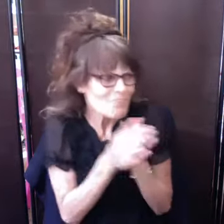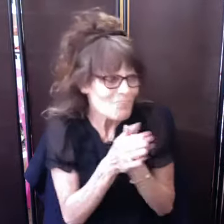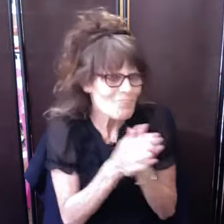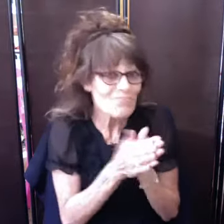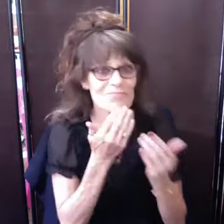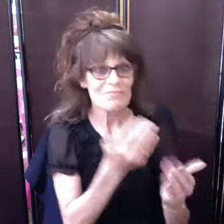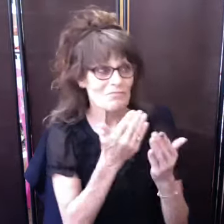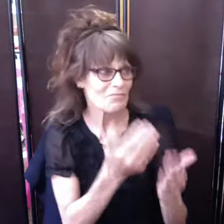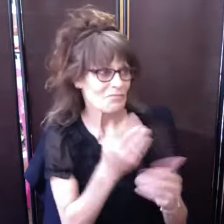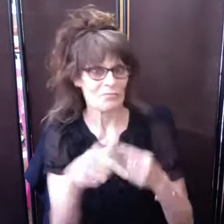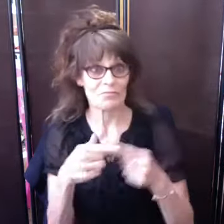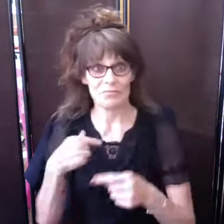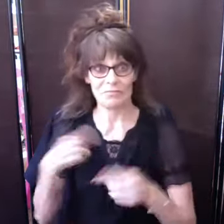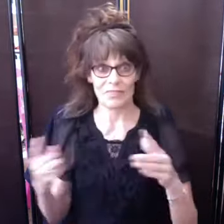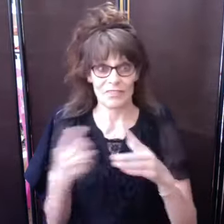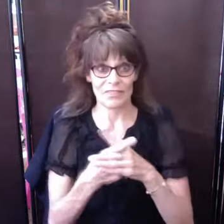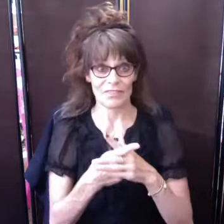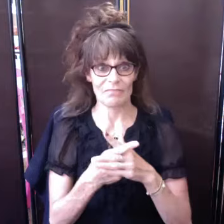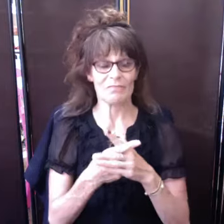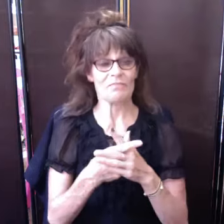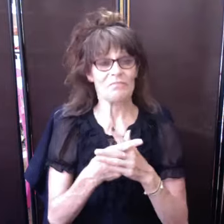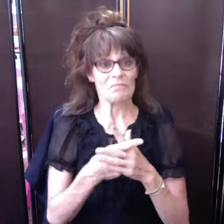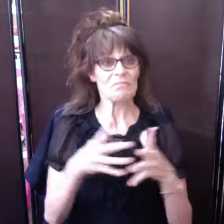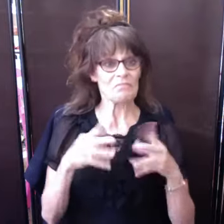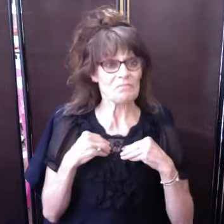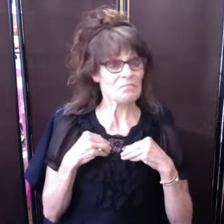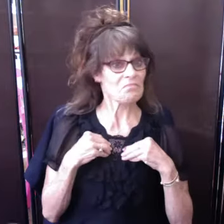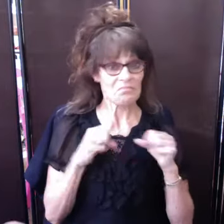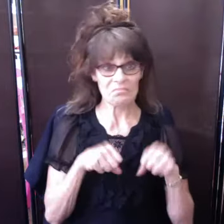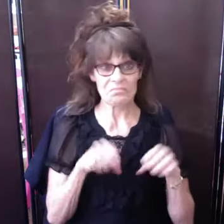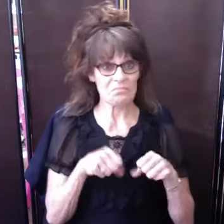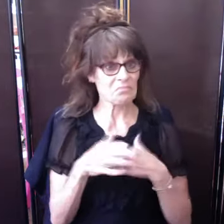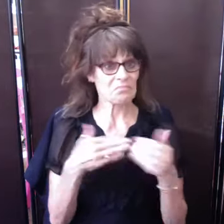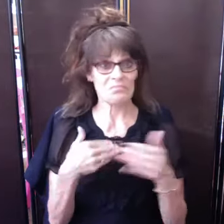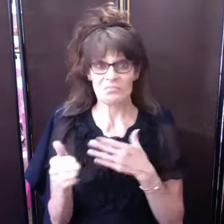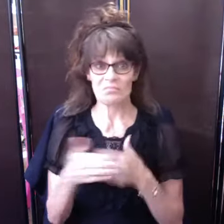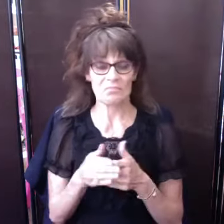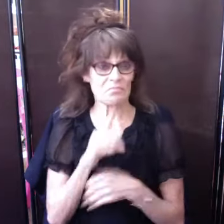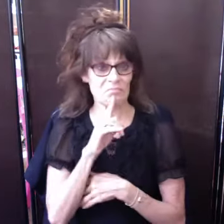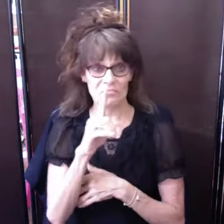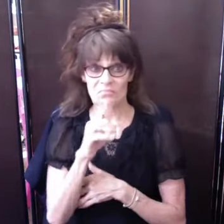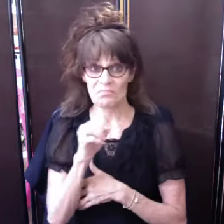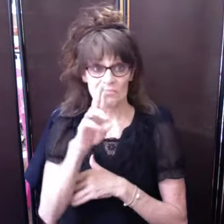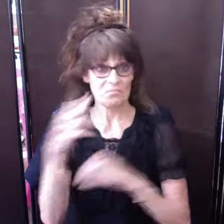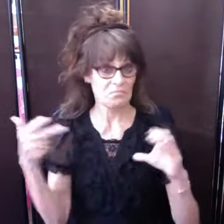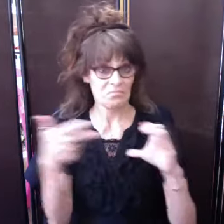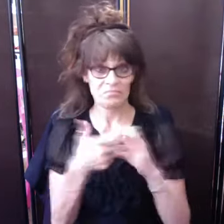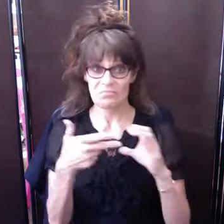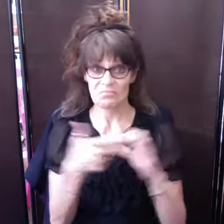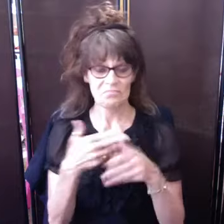and I believe that's palpable, whether we're physical or virtual or however it is that we find ourselves in a position to fulfill